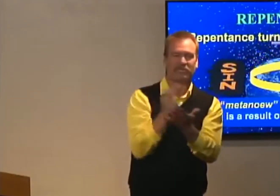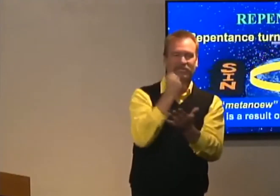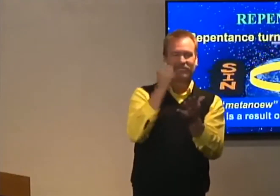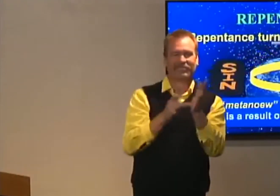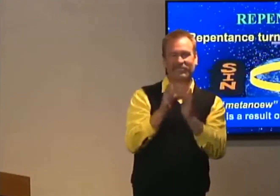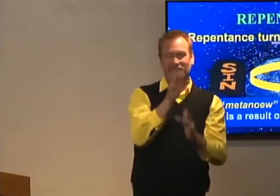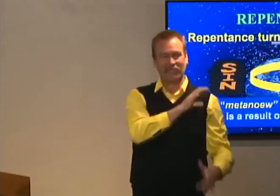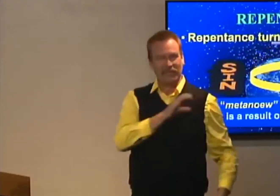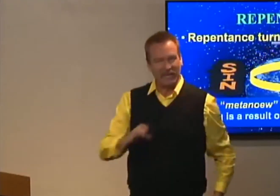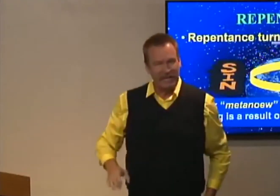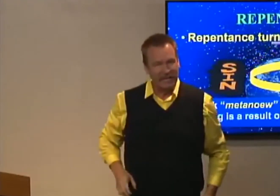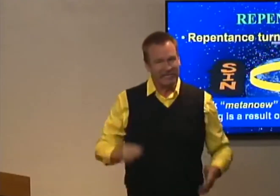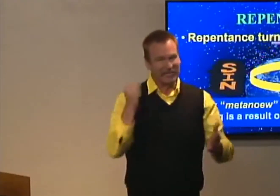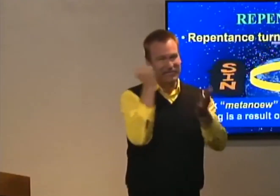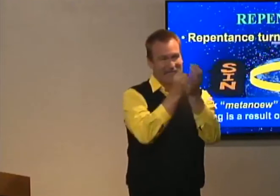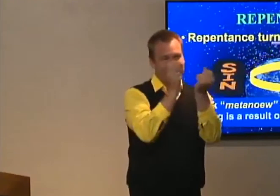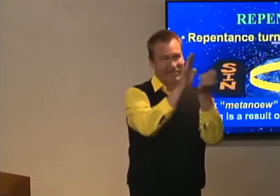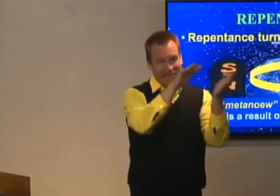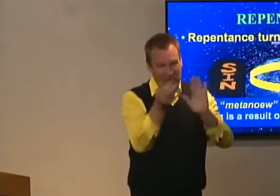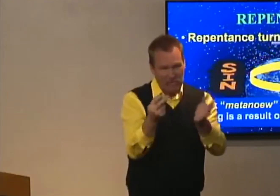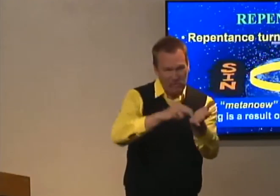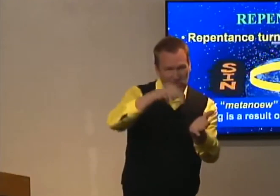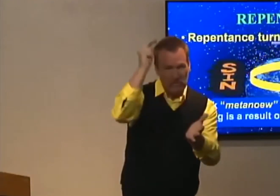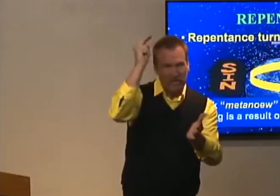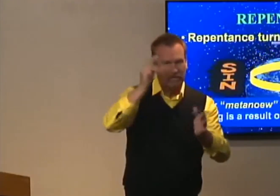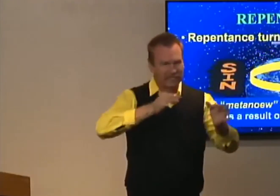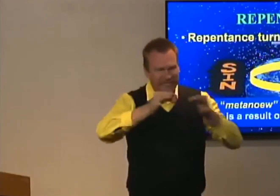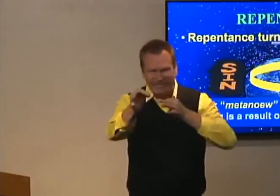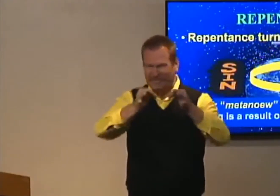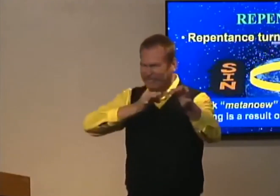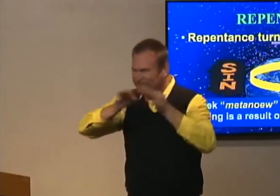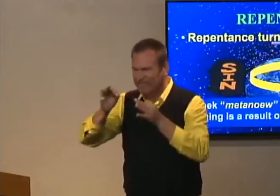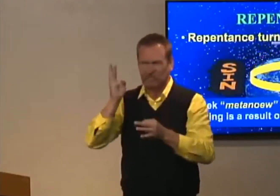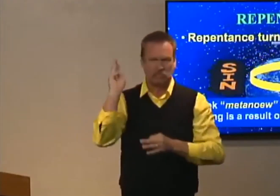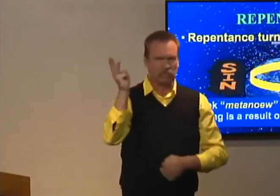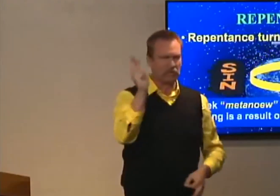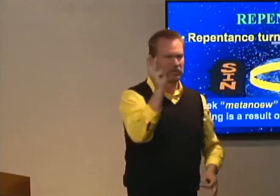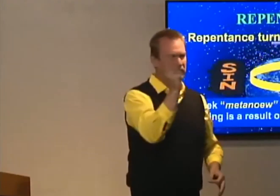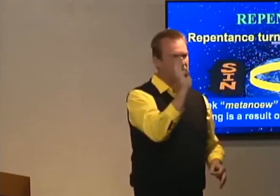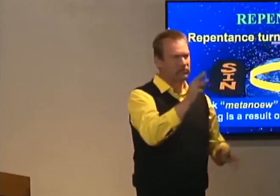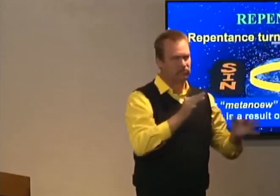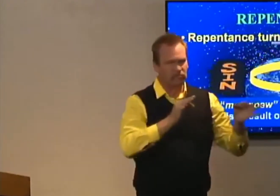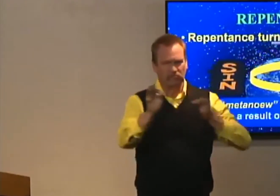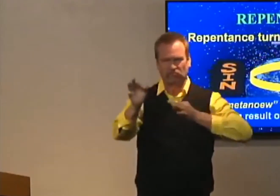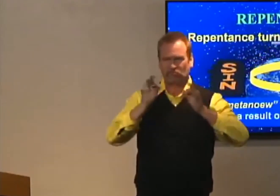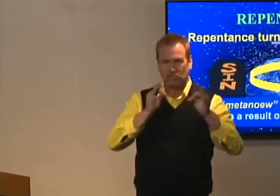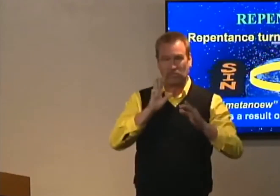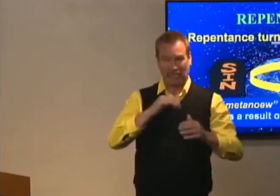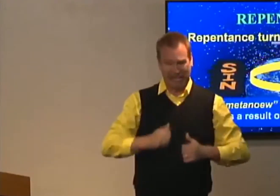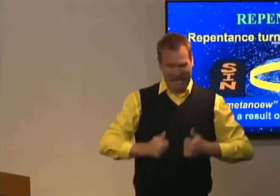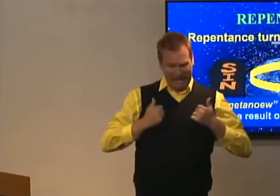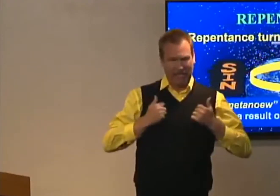family, let us take this opportunity to share the gospel with them that Jesus Christ has come. Let's witness to